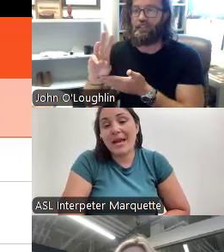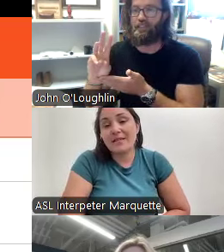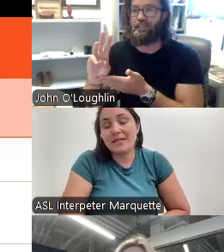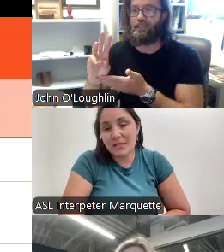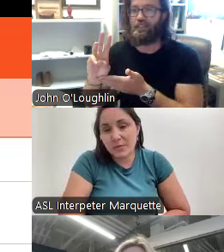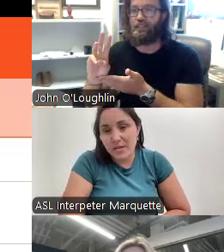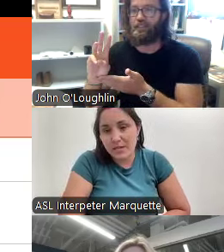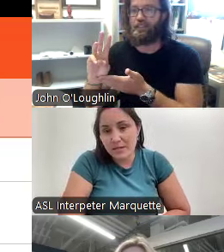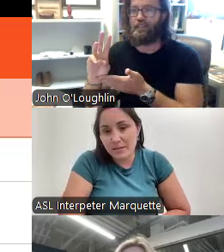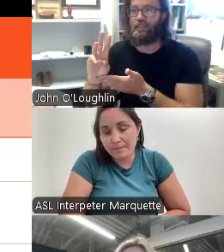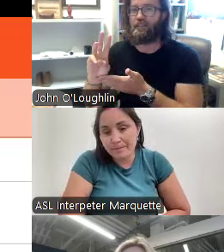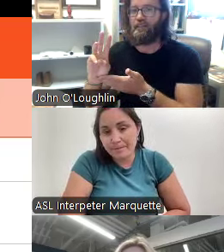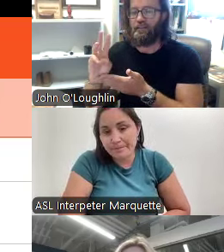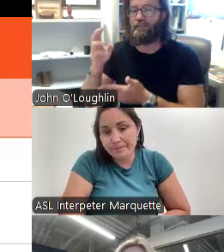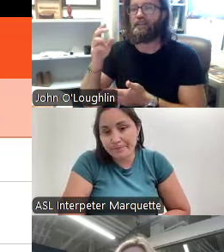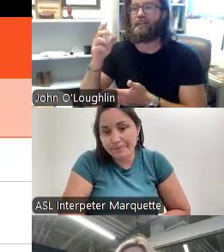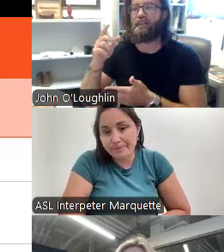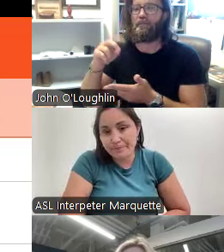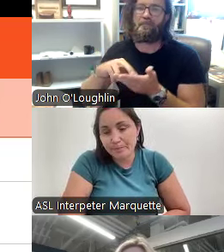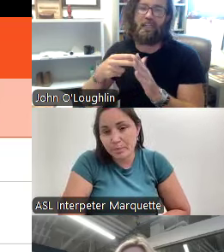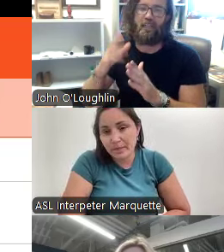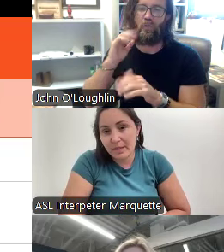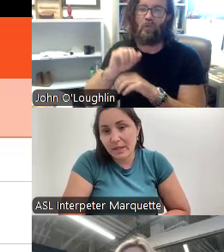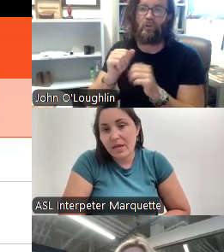the next 6 weeks,